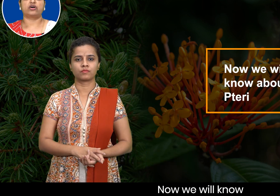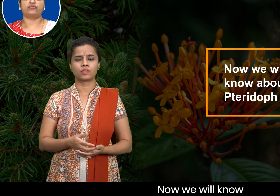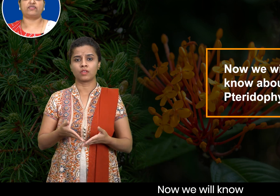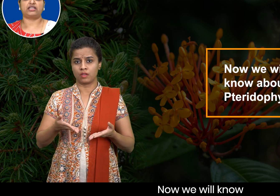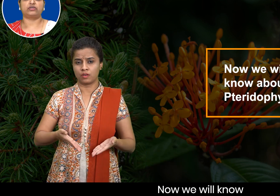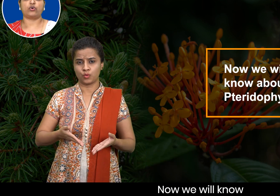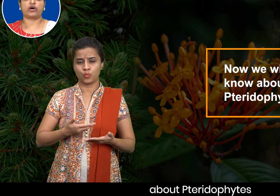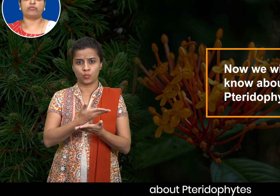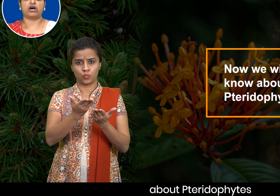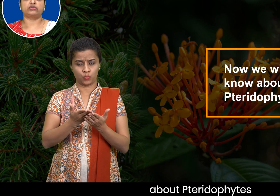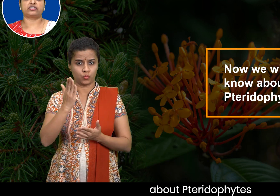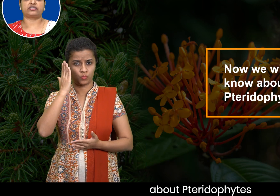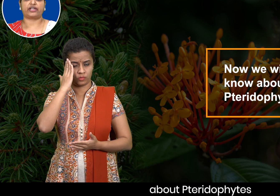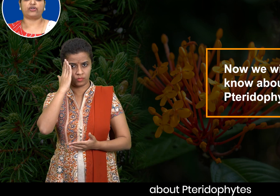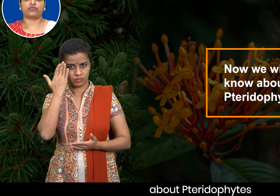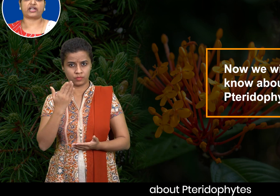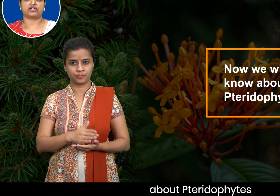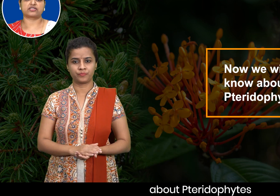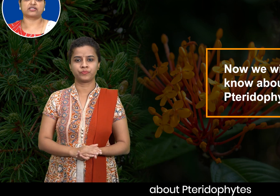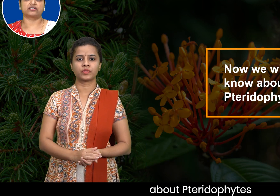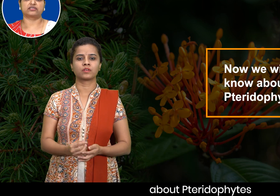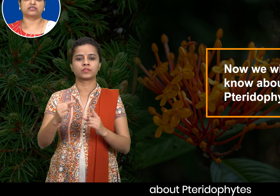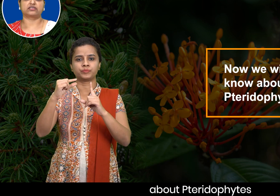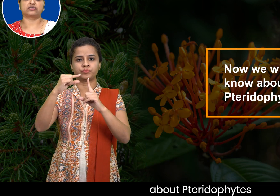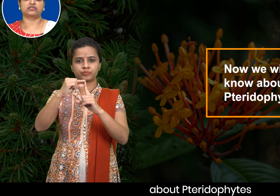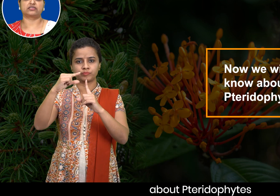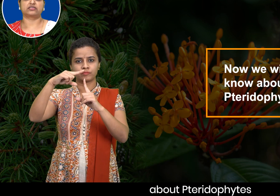Now we will know about pteridophytes.